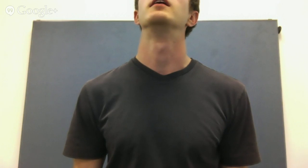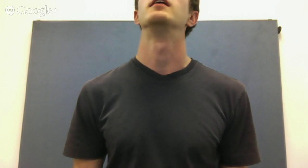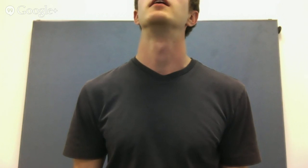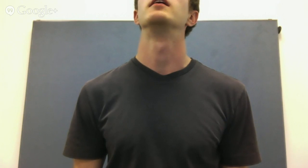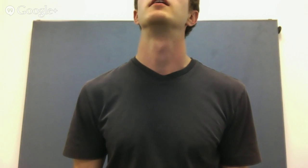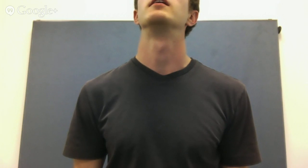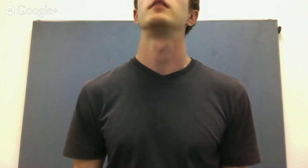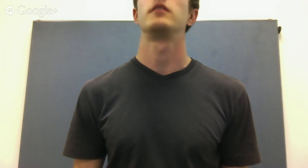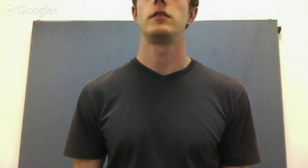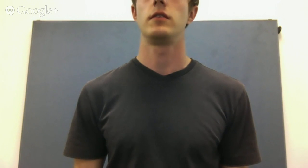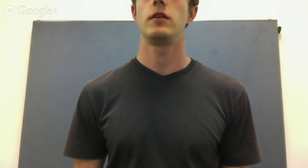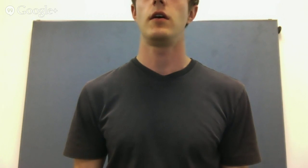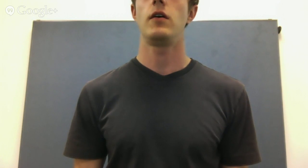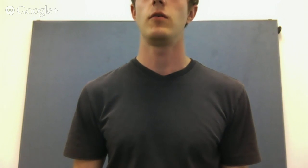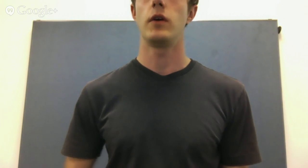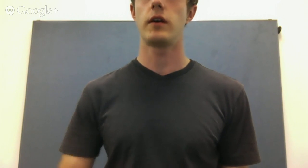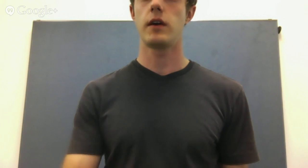uh, oh, okay.